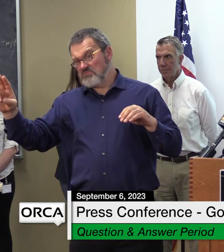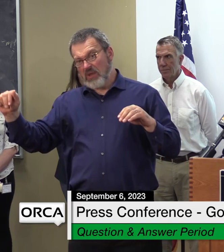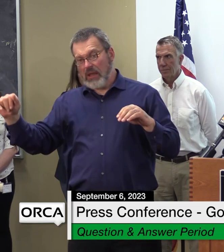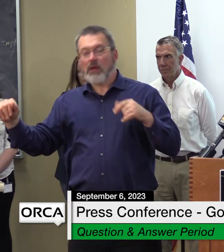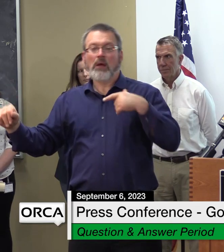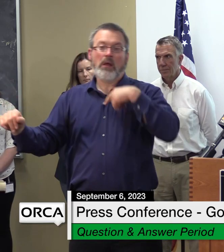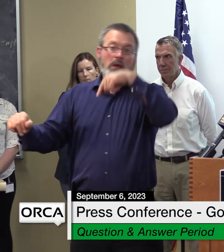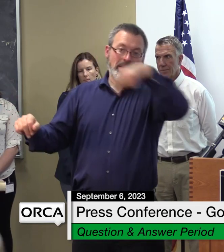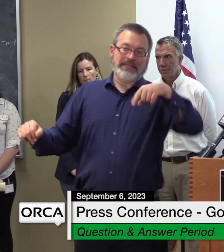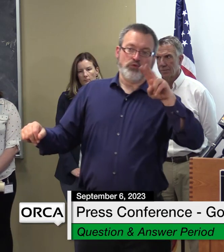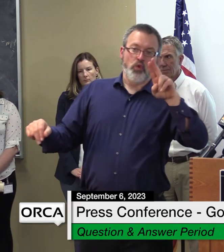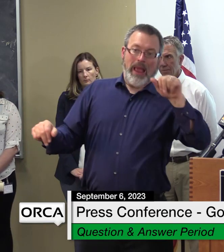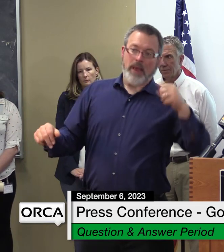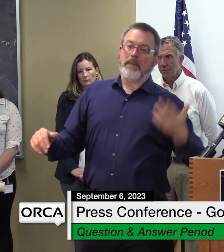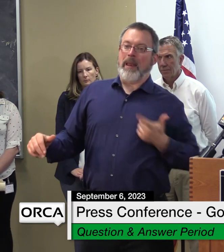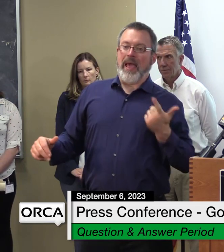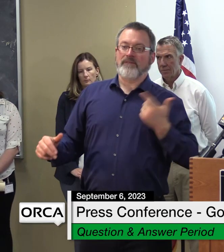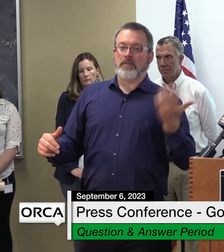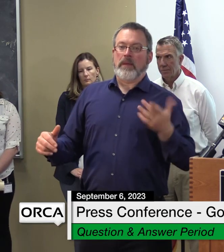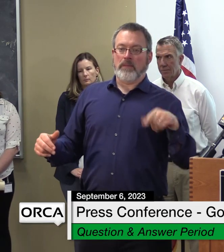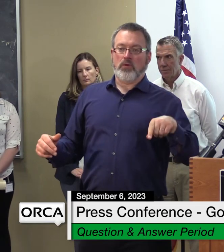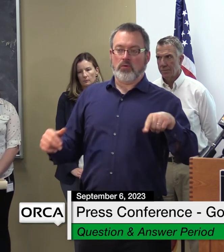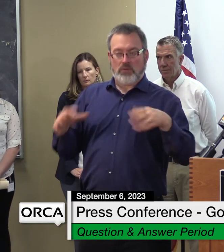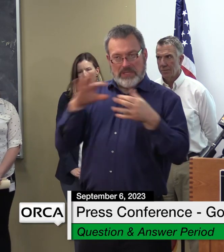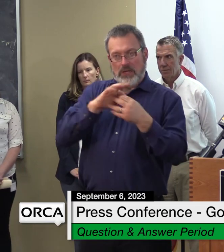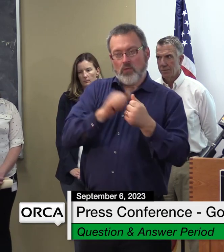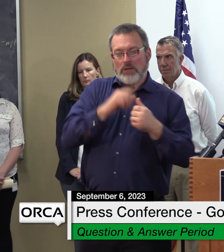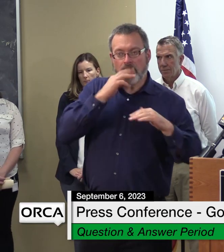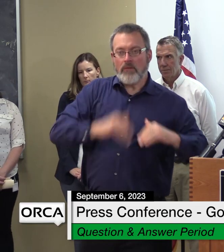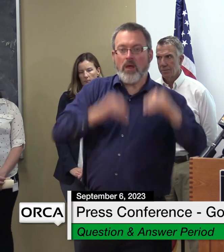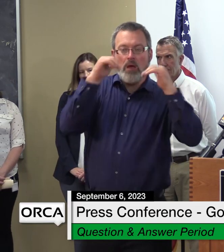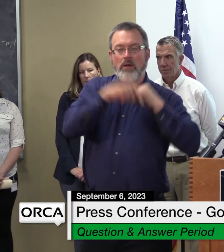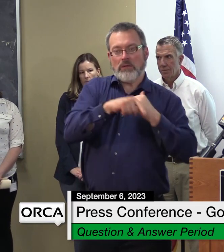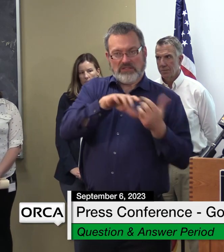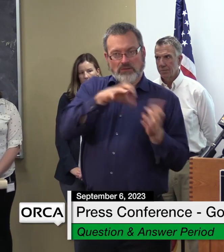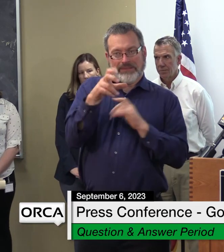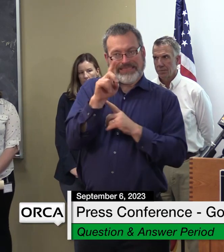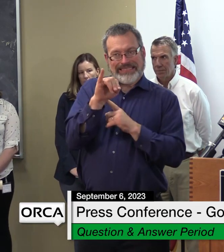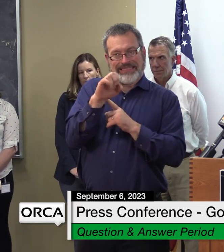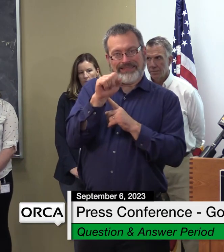if they meet the disaster criteria for DUA.